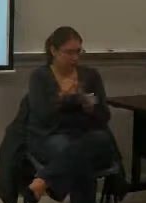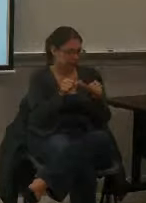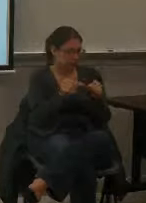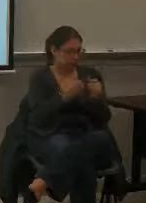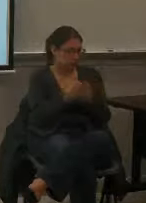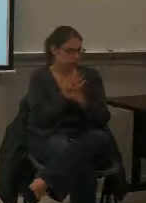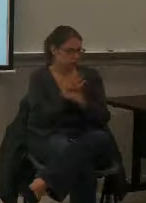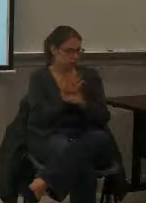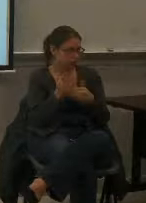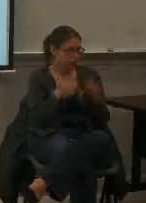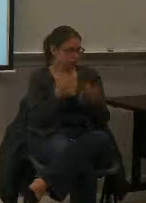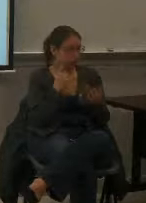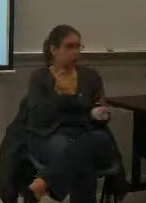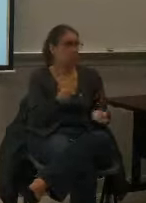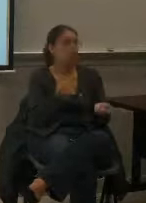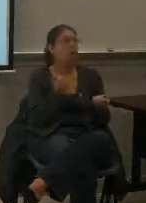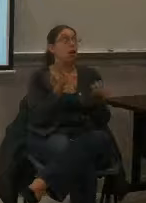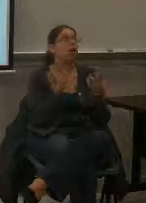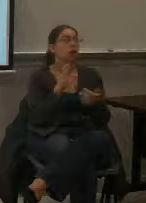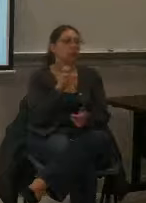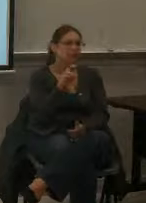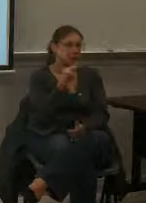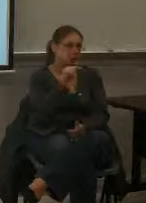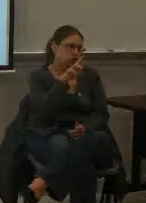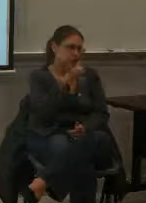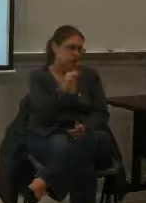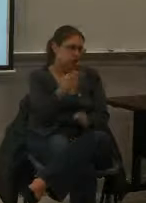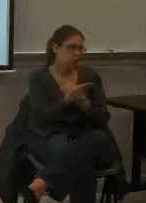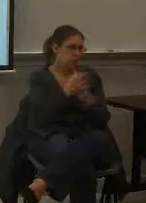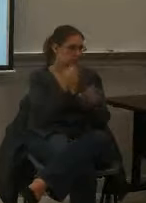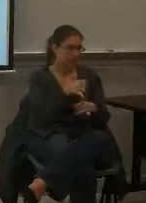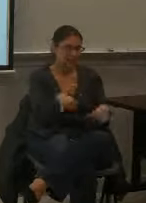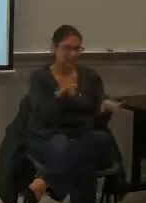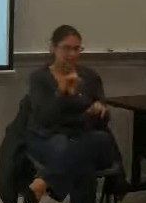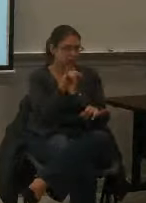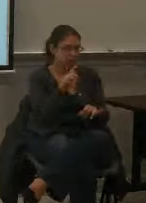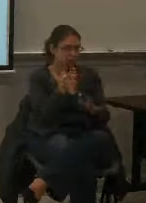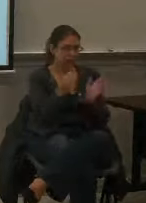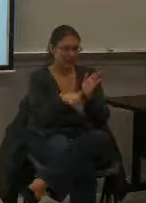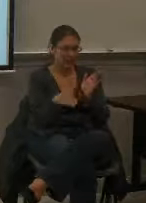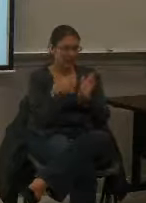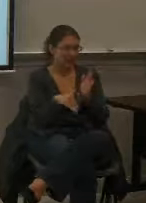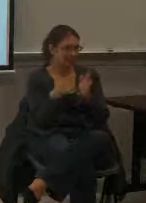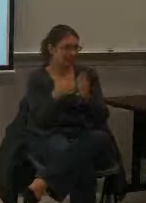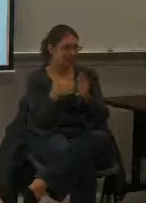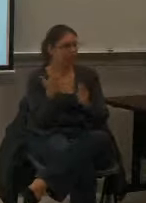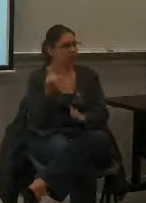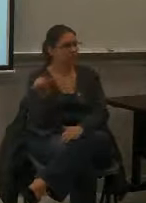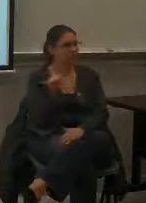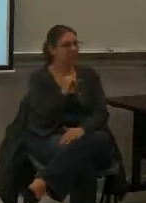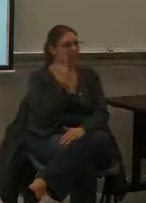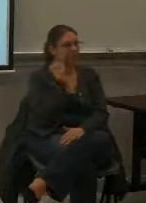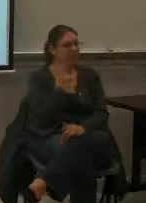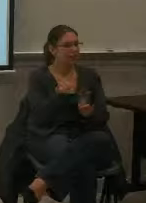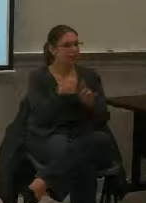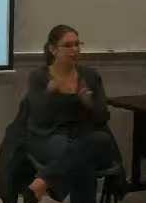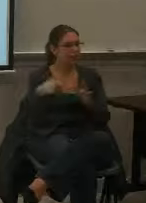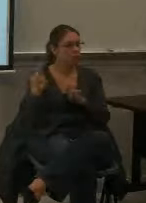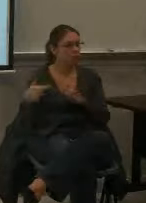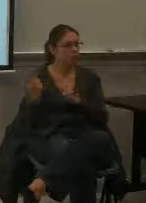continue growing over many centuries, be able to use the same fields again and again. It's somewhat analogous to